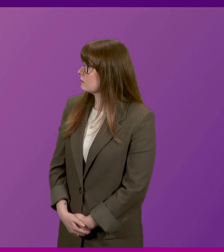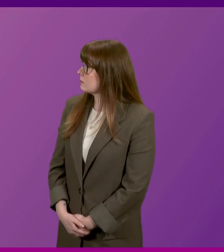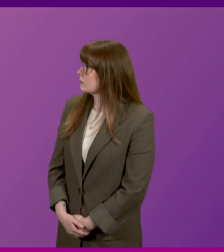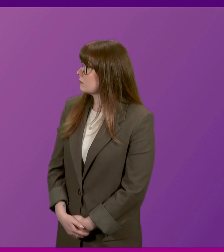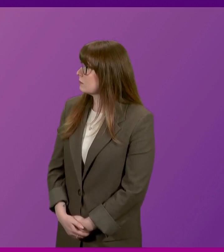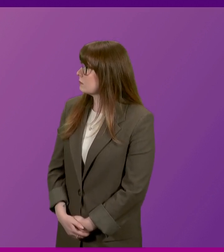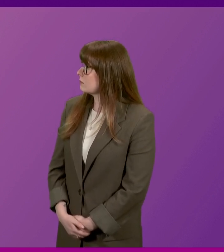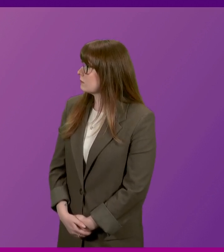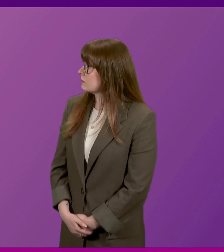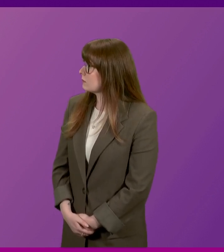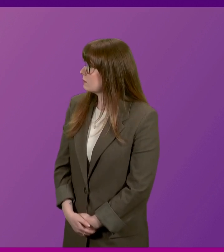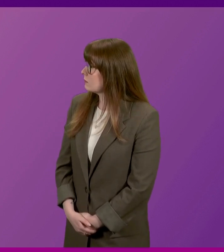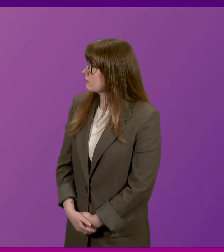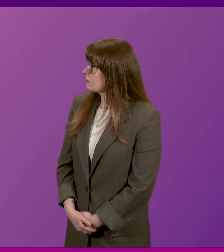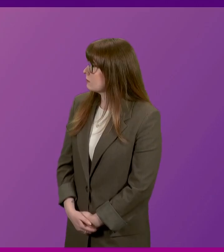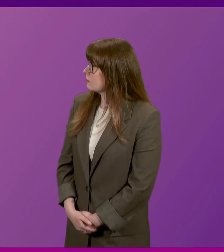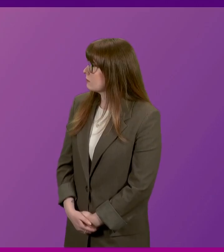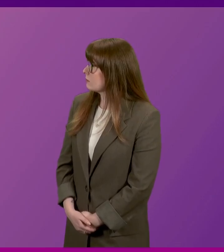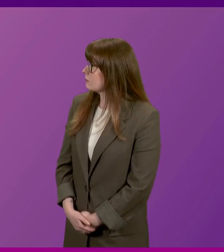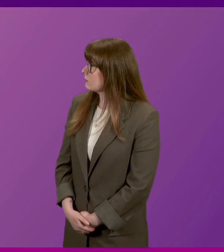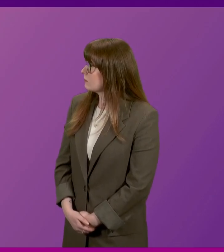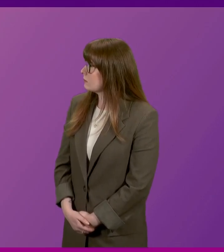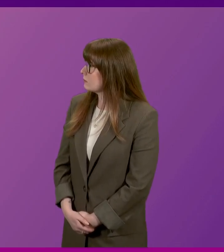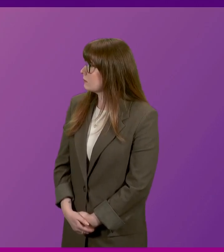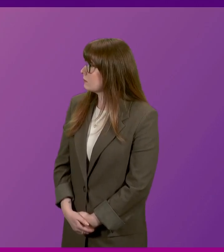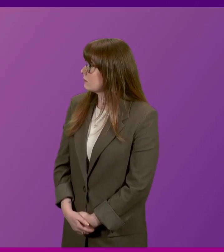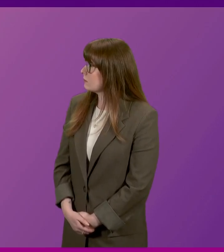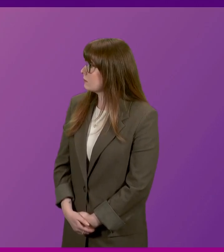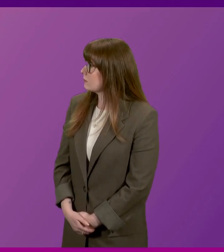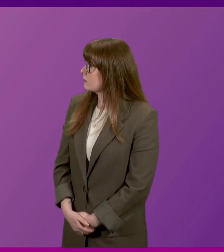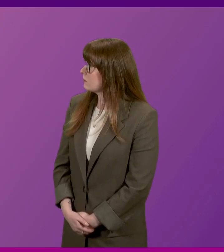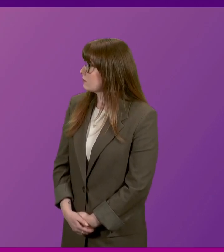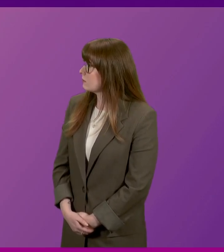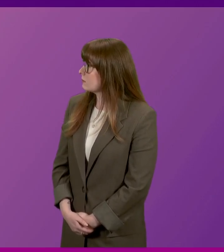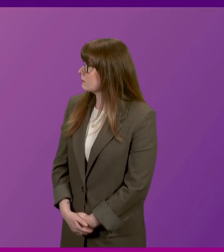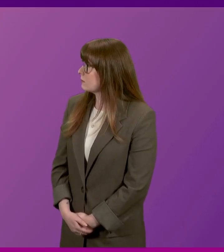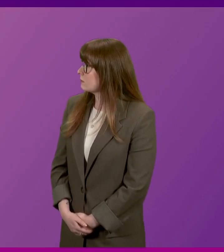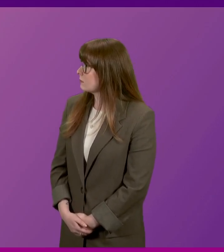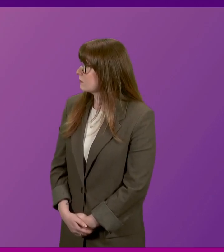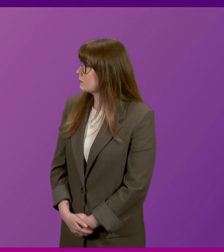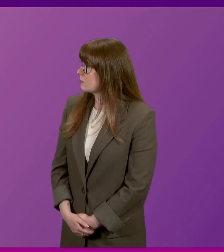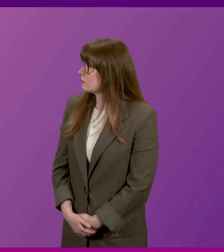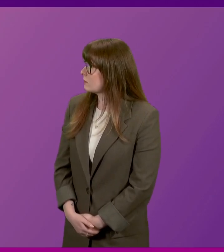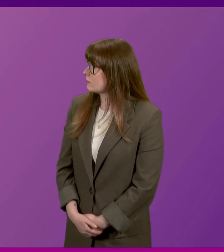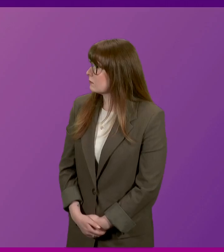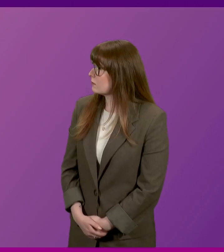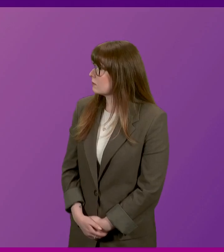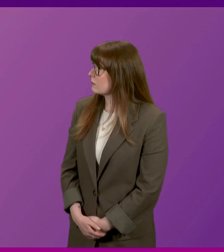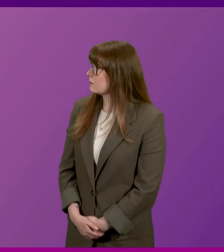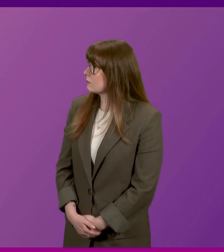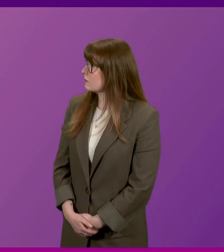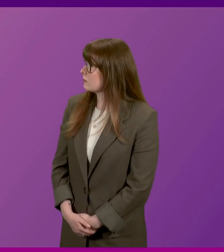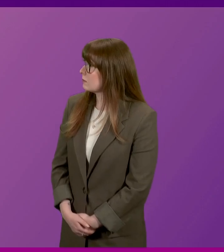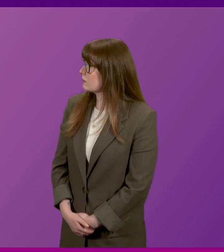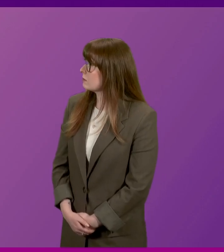deaf-specific services. And they will know how to book interpreters because it's their responsibility, not the deaf